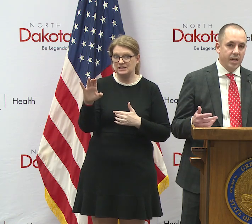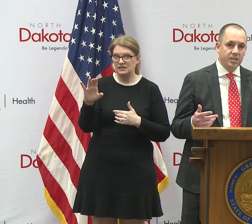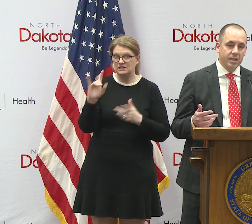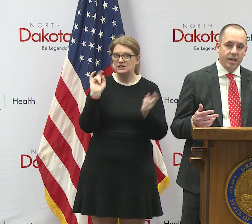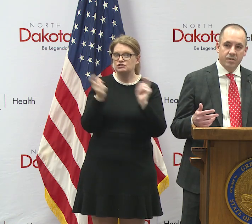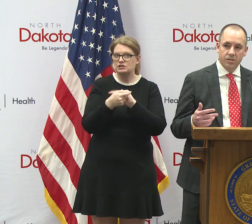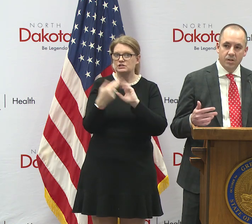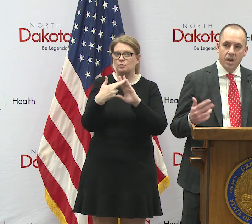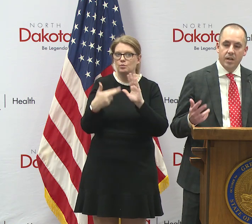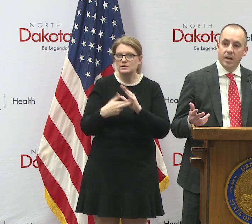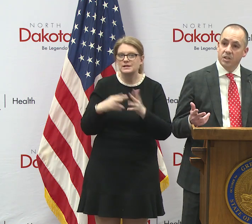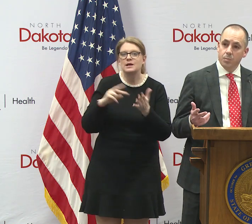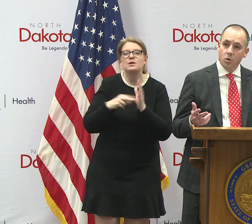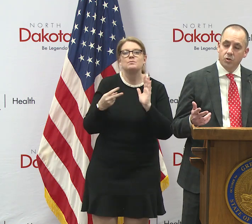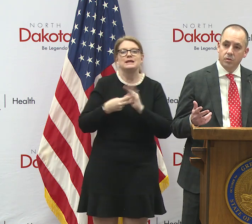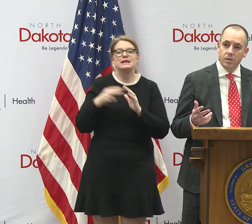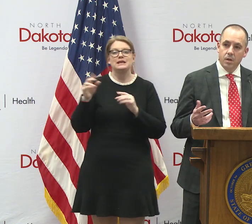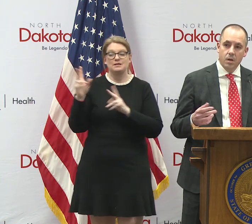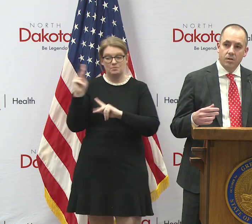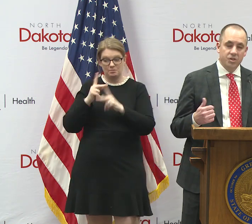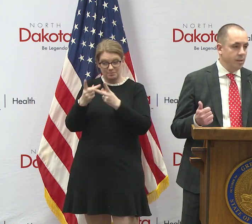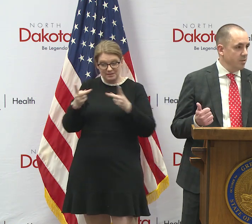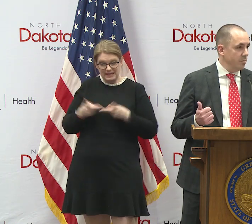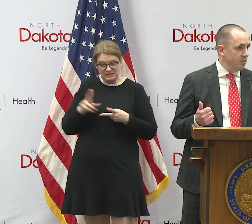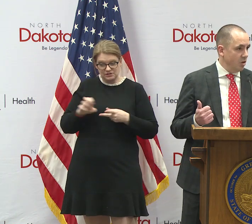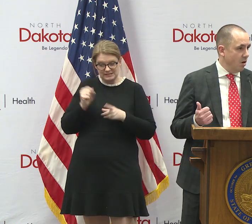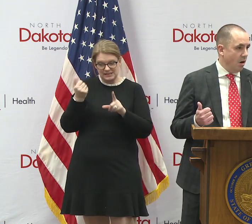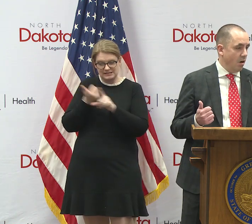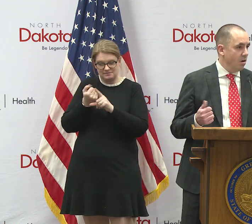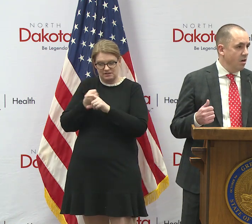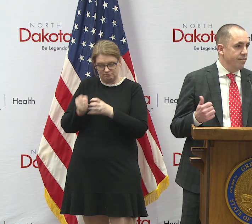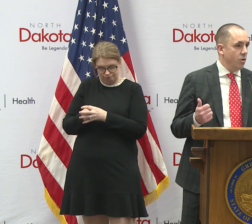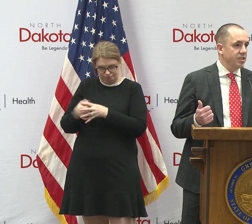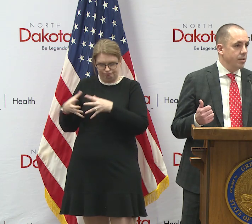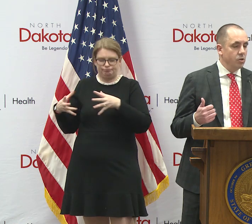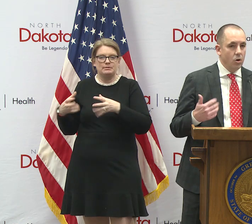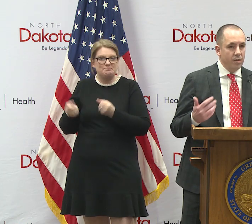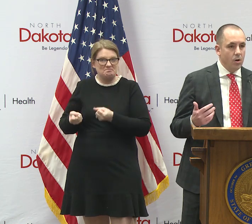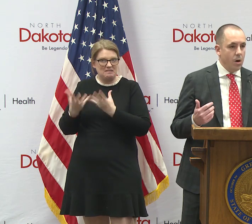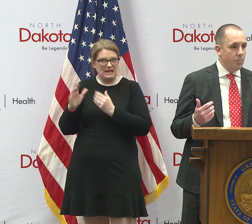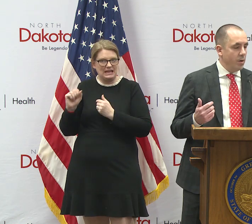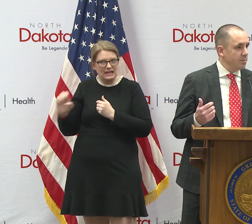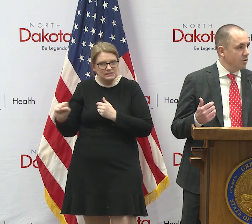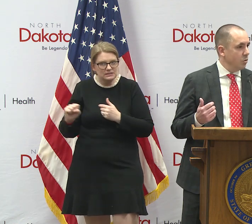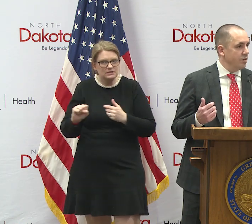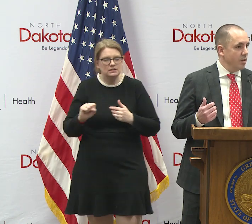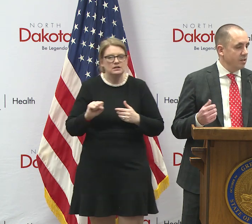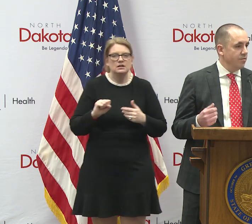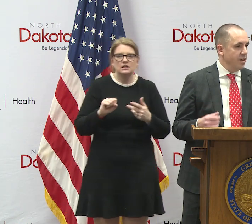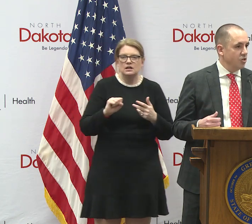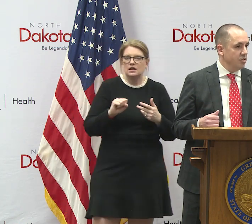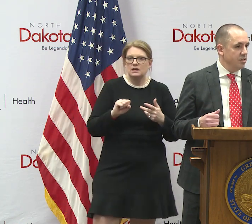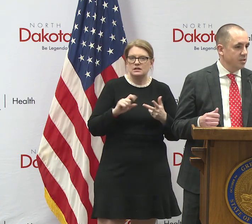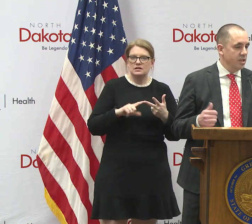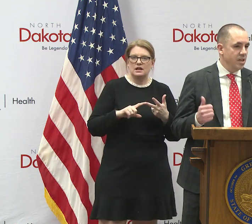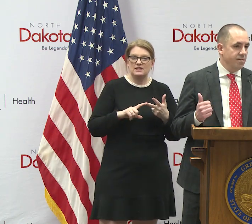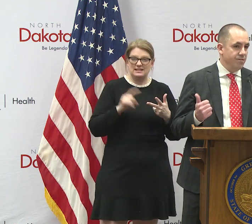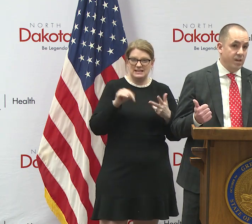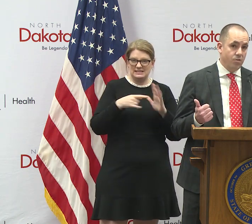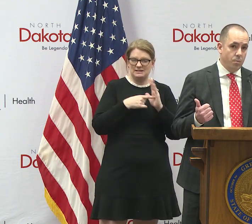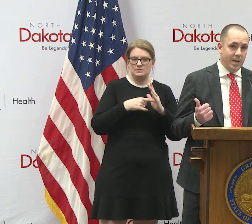the United States, and then exposures. The symptoms are very similar to all of our upper respiratory tract